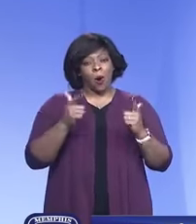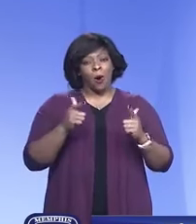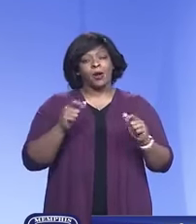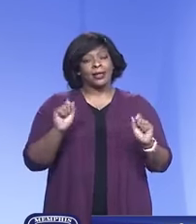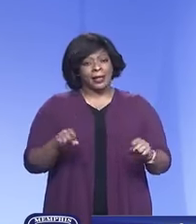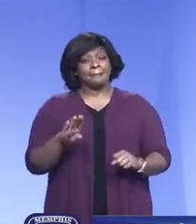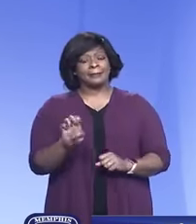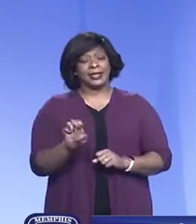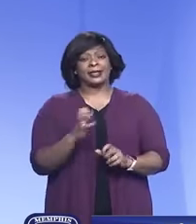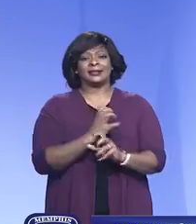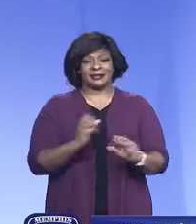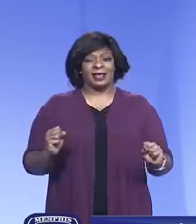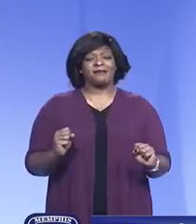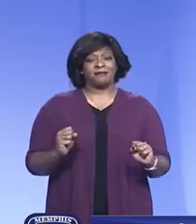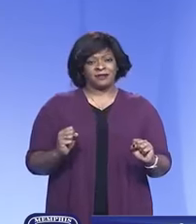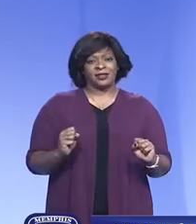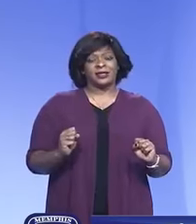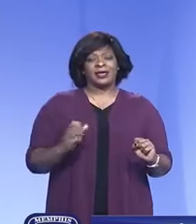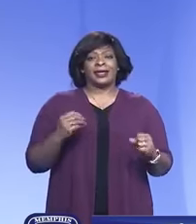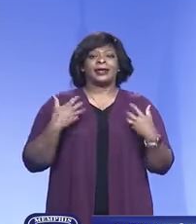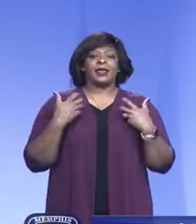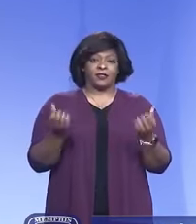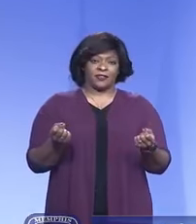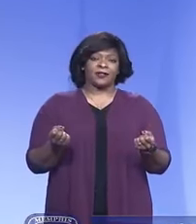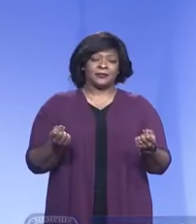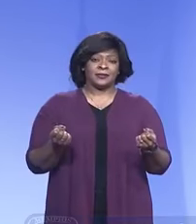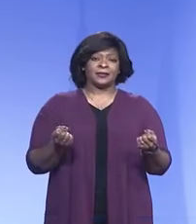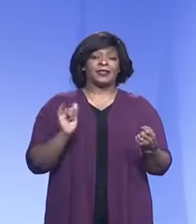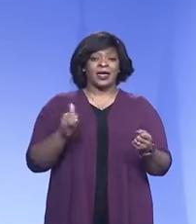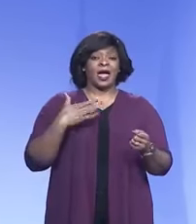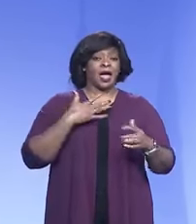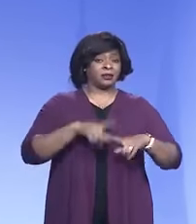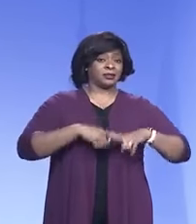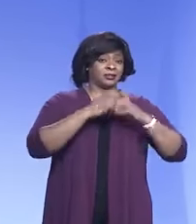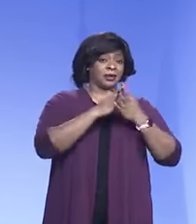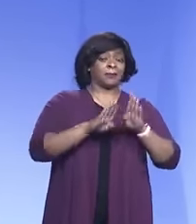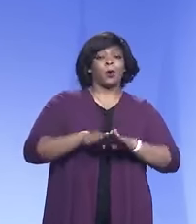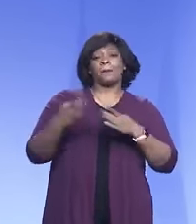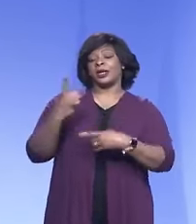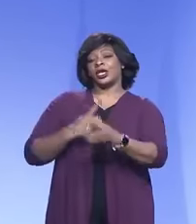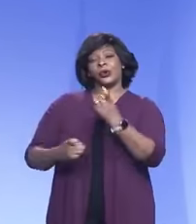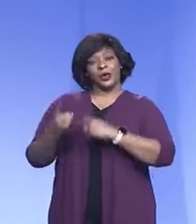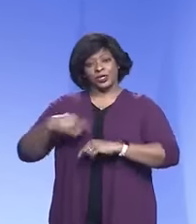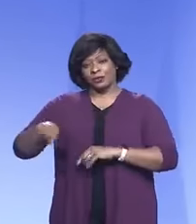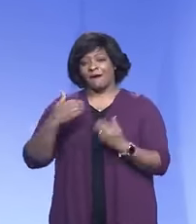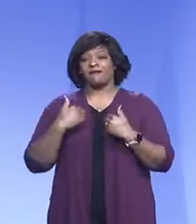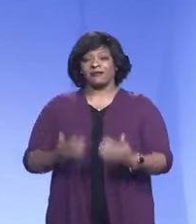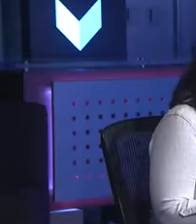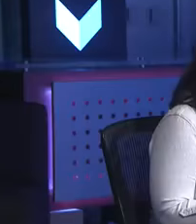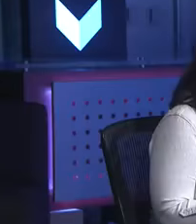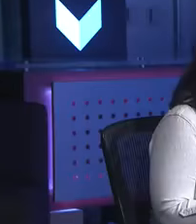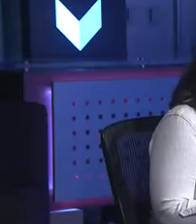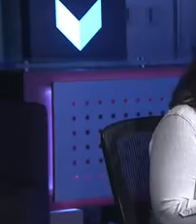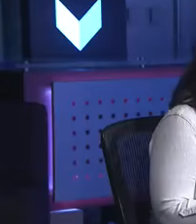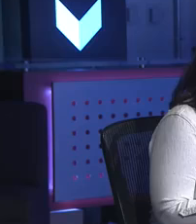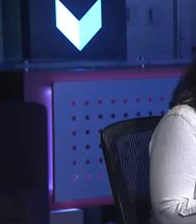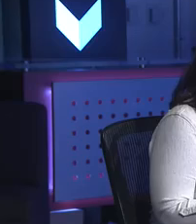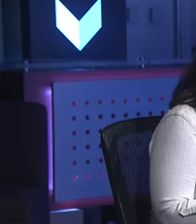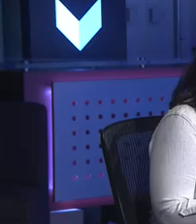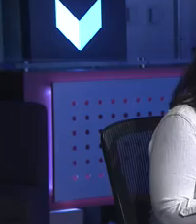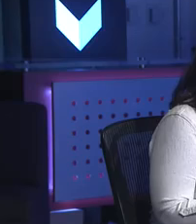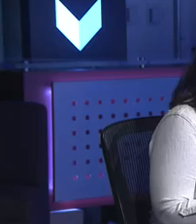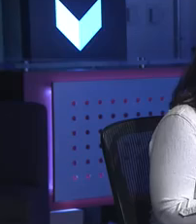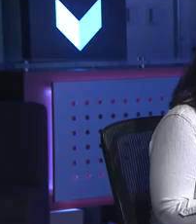be safe and healthy. With that, I would stop and entertain any questions you may have. Brad Broders,